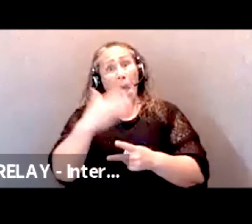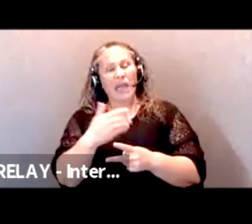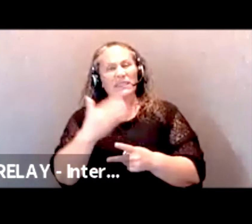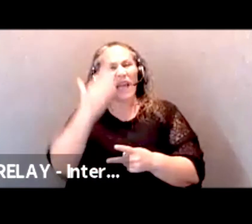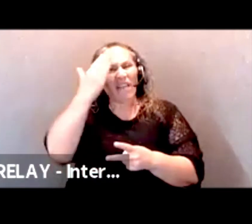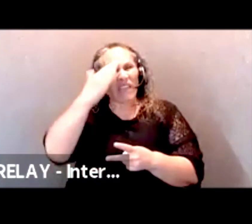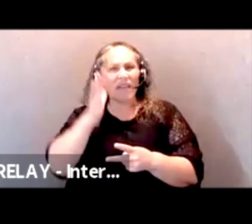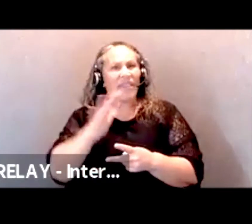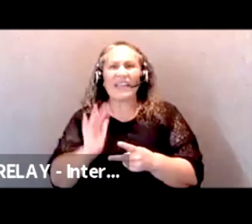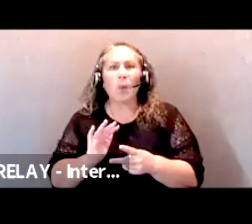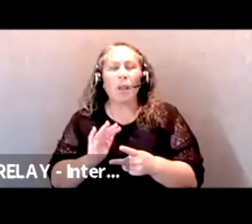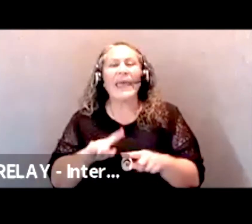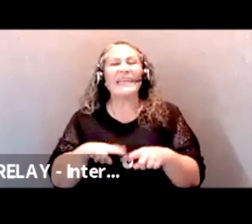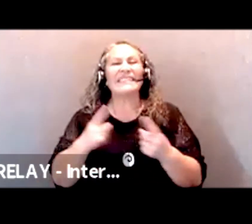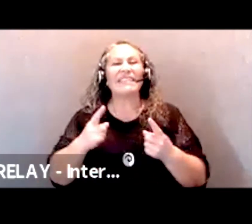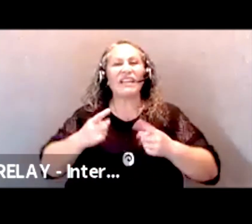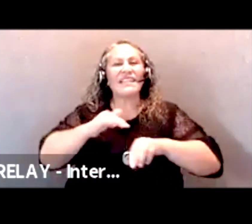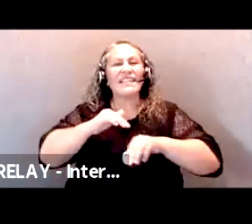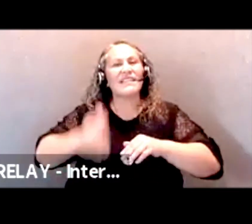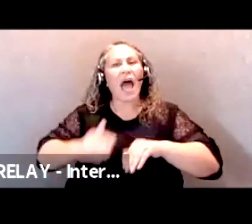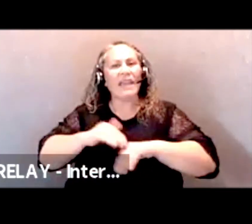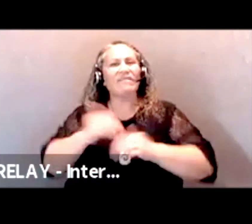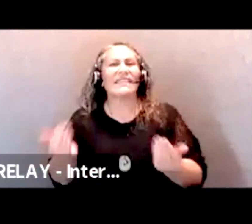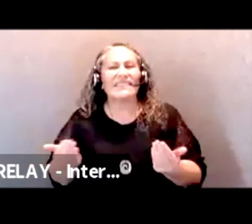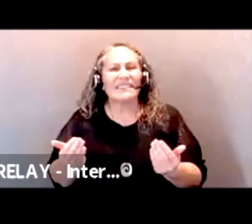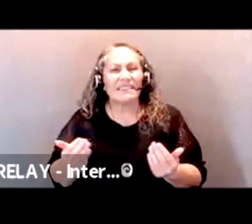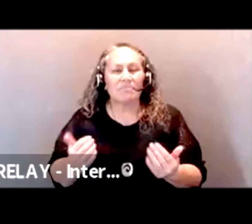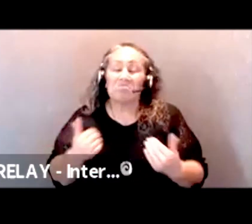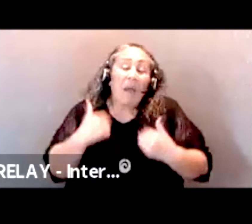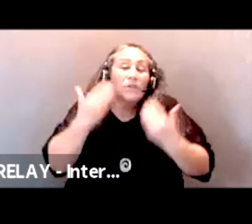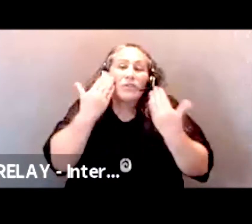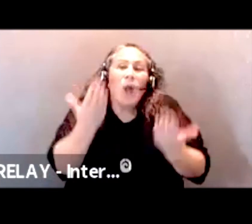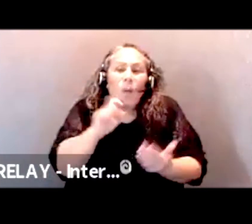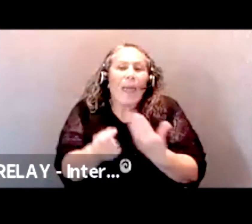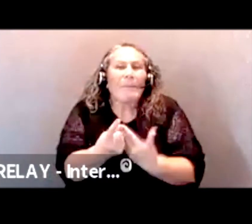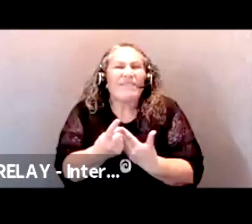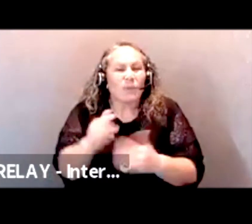can't predict each time what it's going to be like.